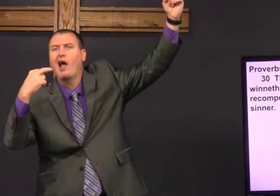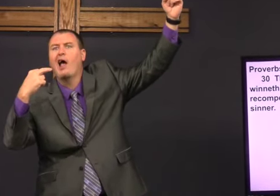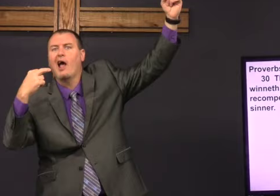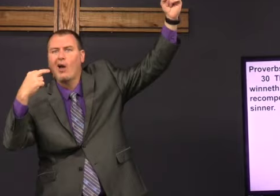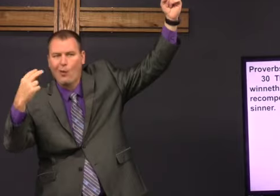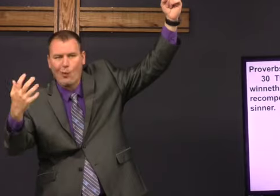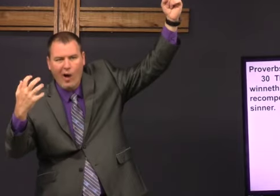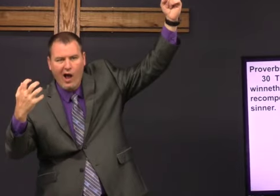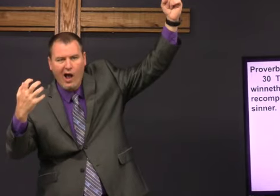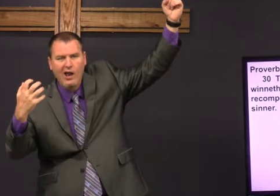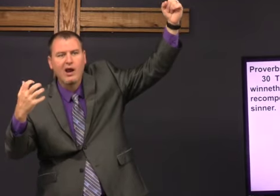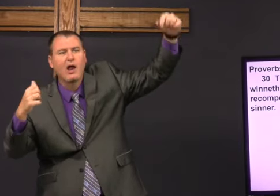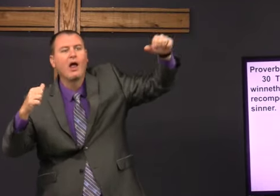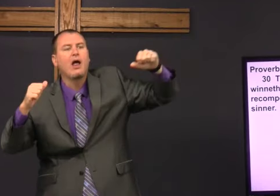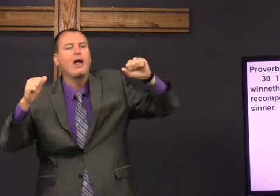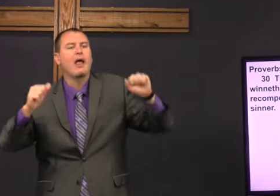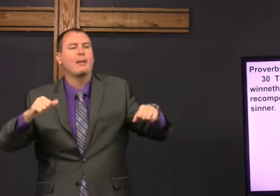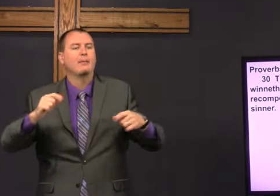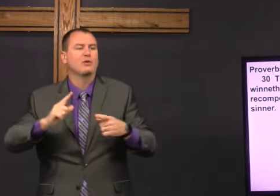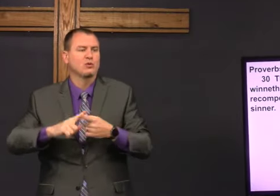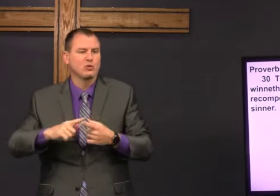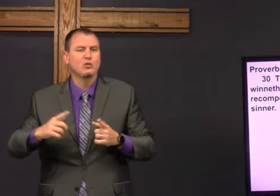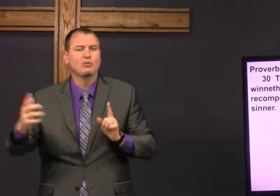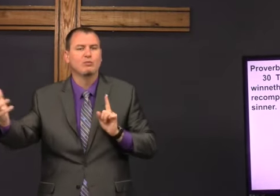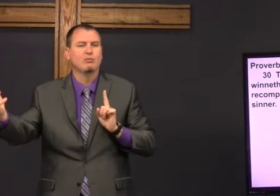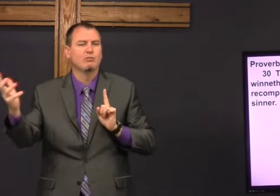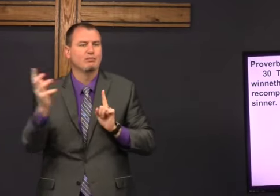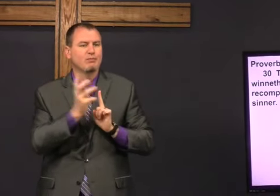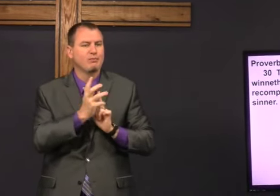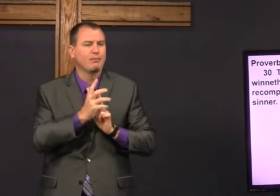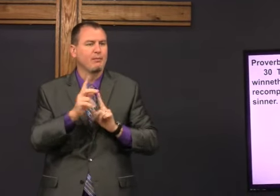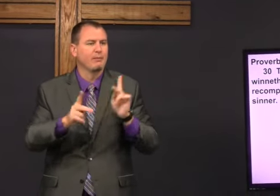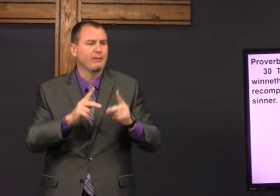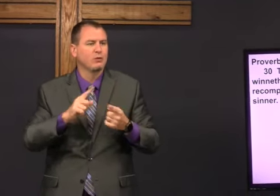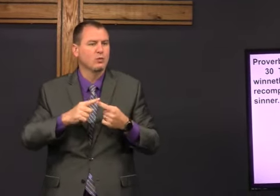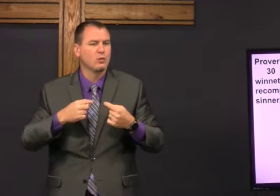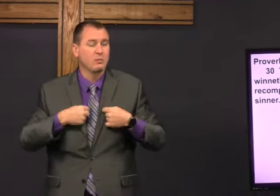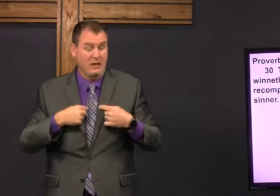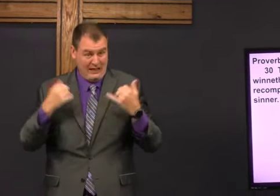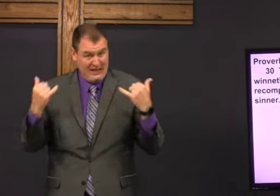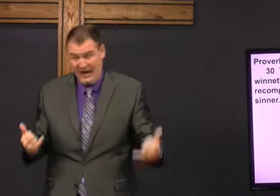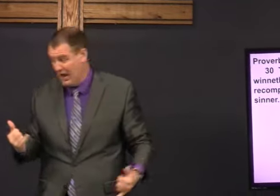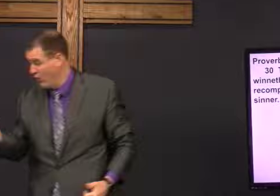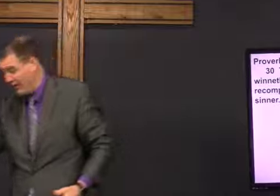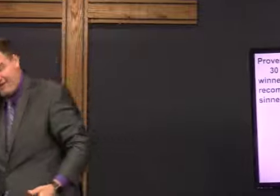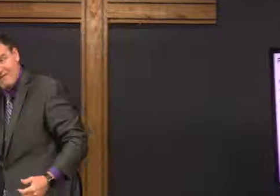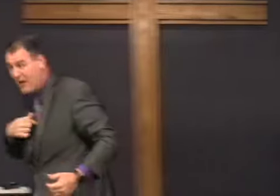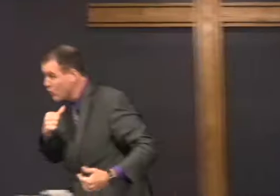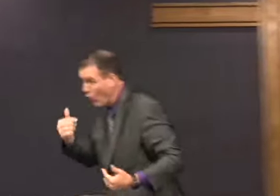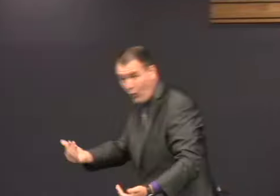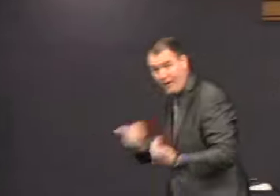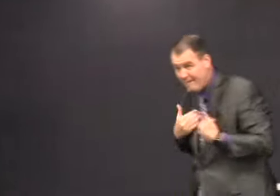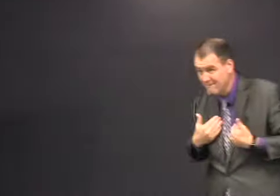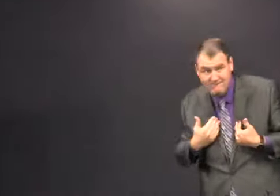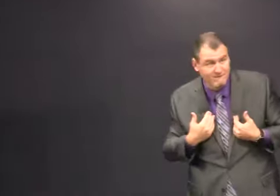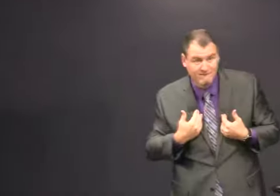They look at me, they want what I have, and they it can draw people to me.